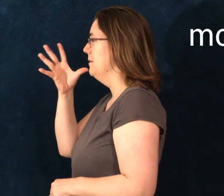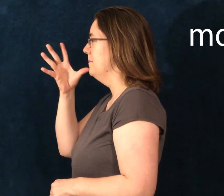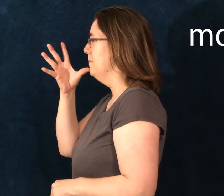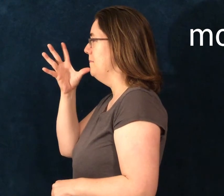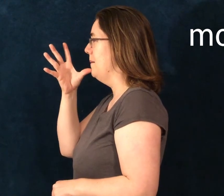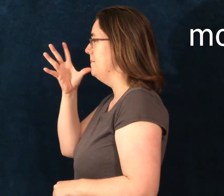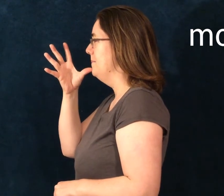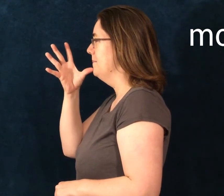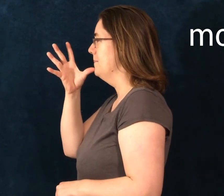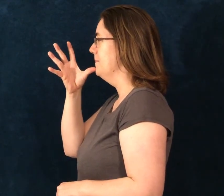Mom.